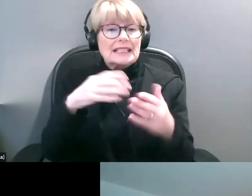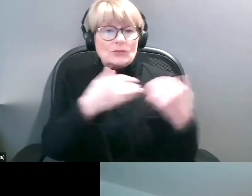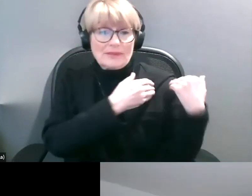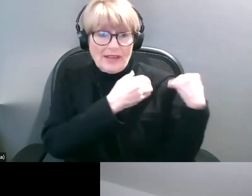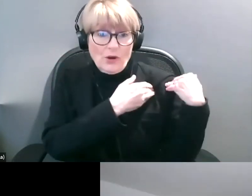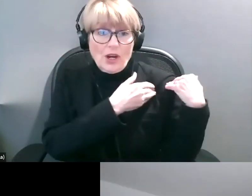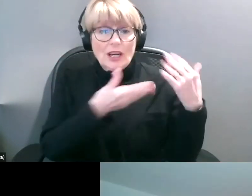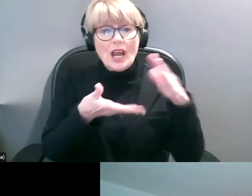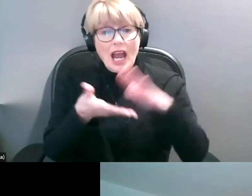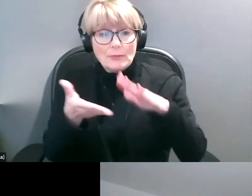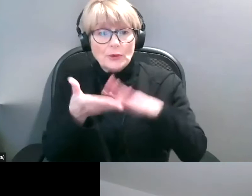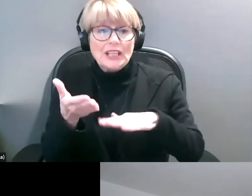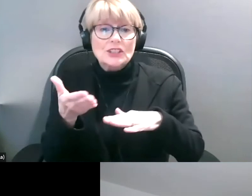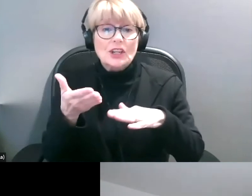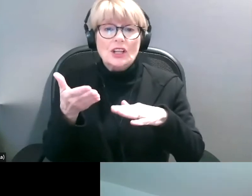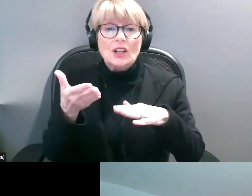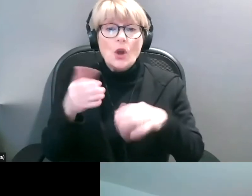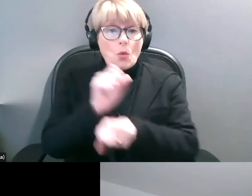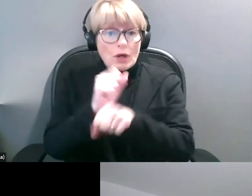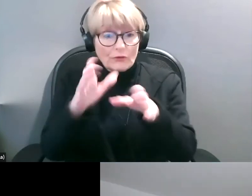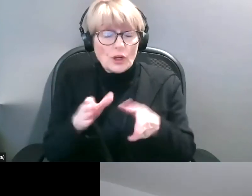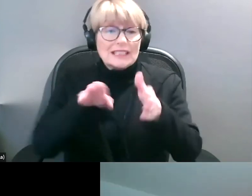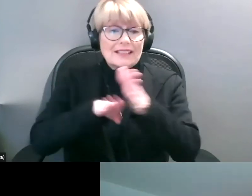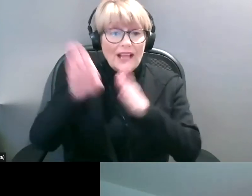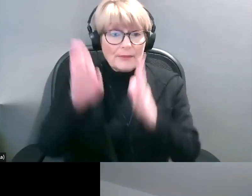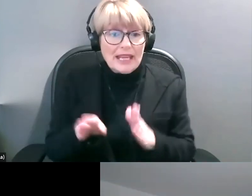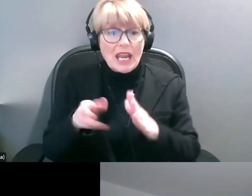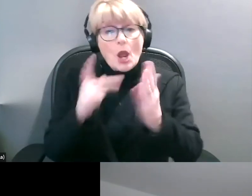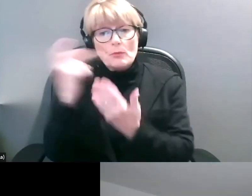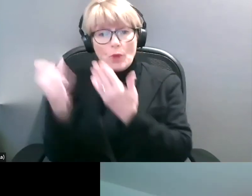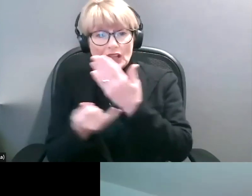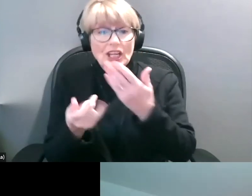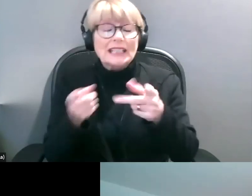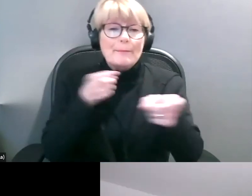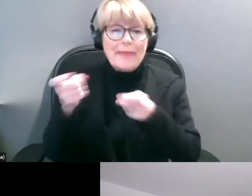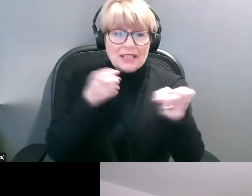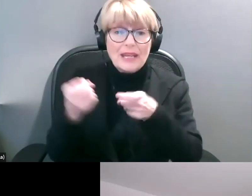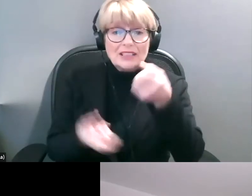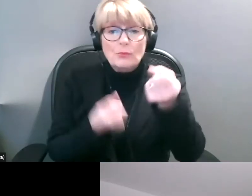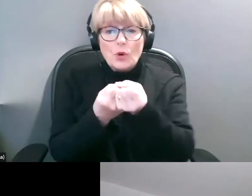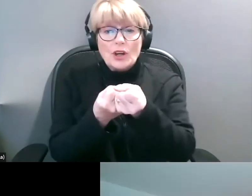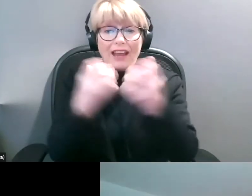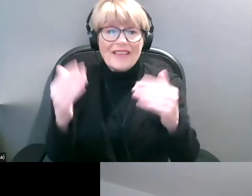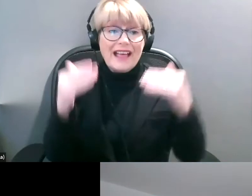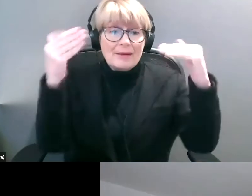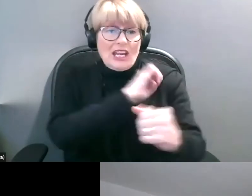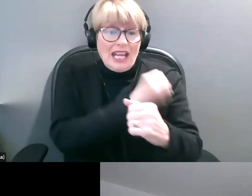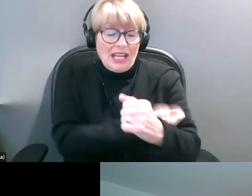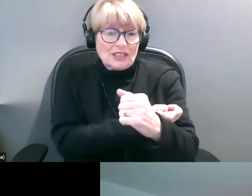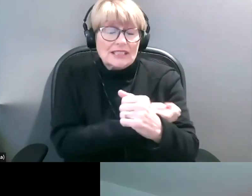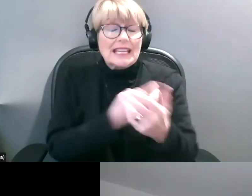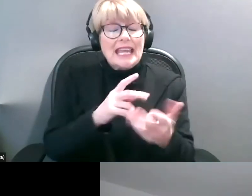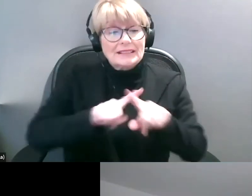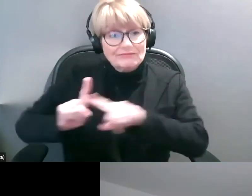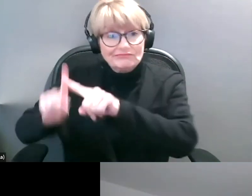development, and project management in support of Elevate Energy's growing portfolio of clean energy projects.